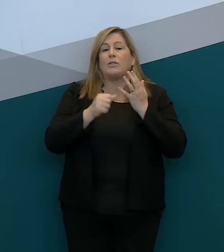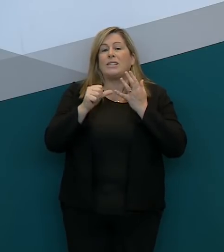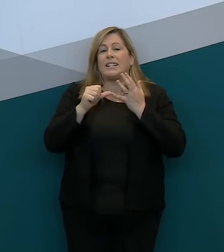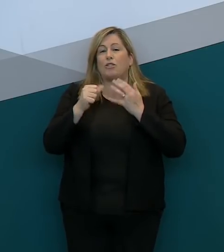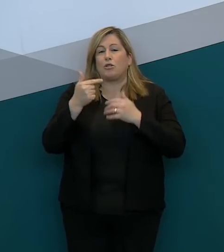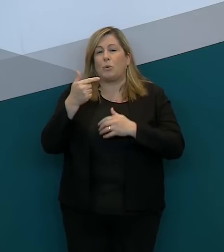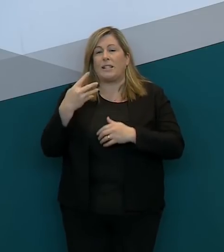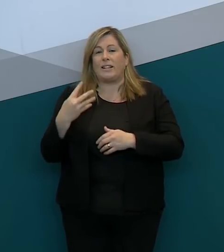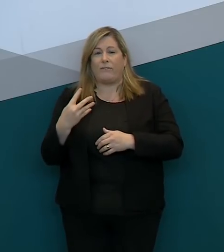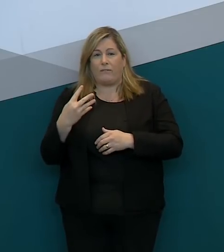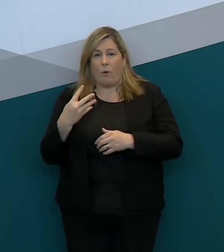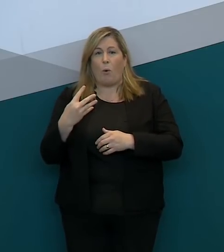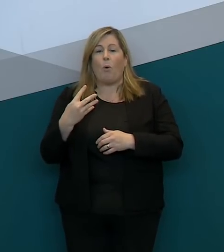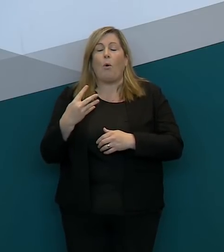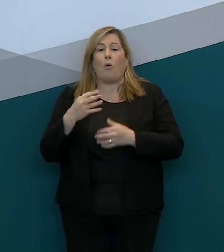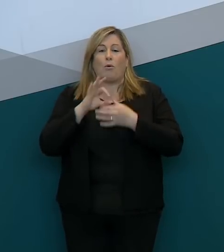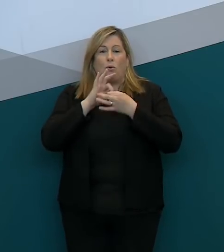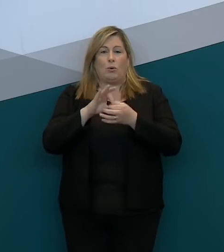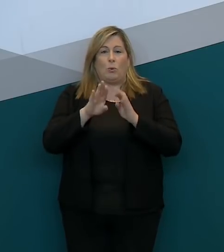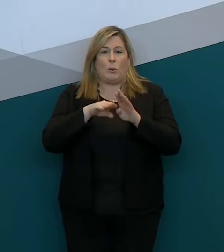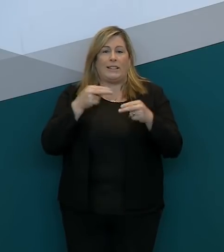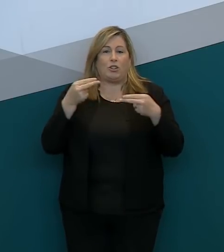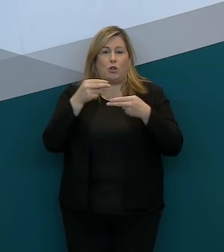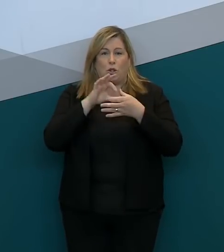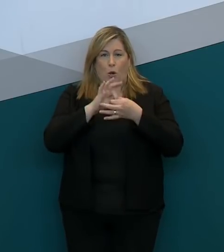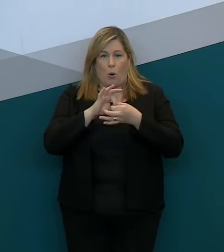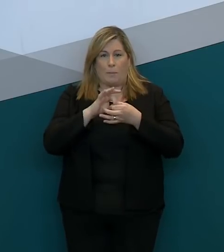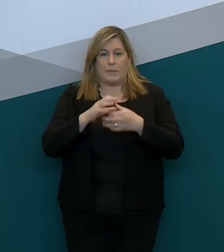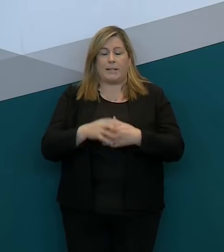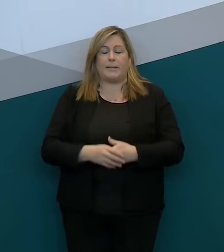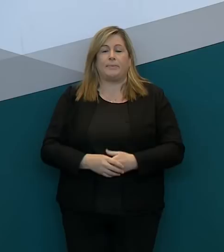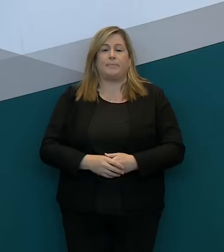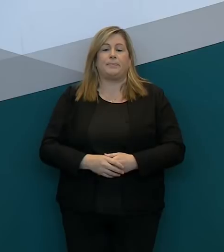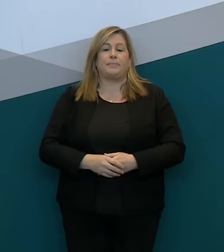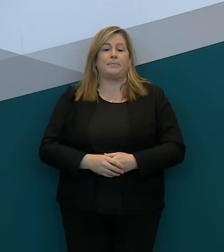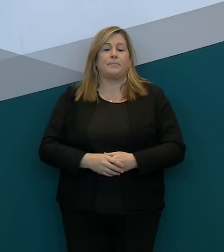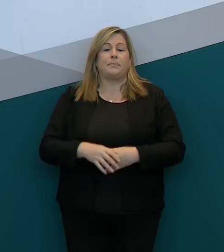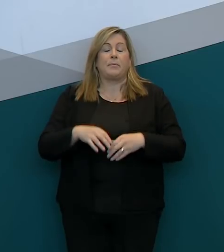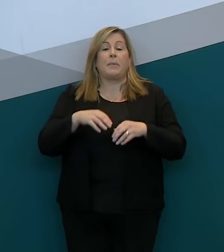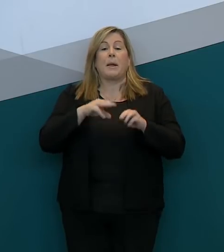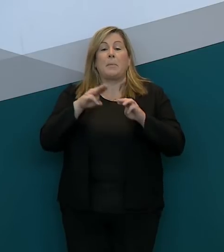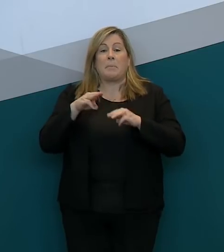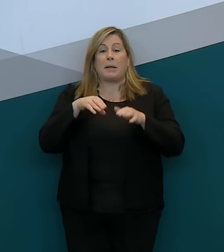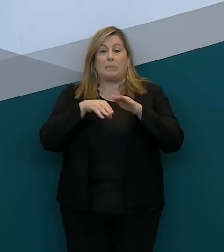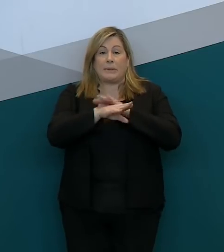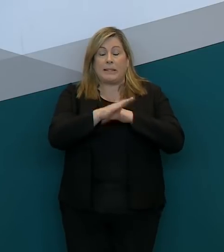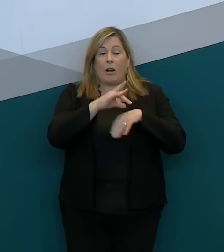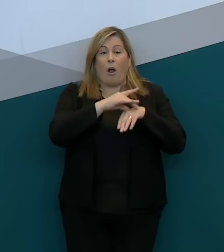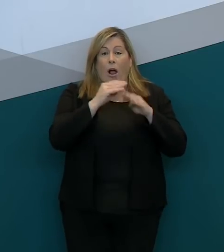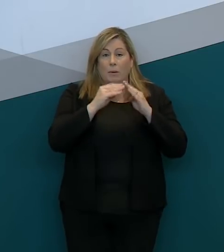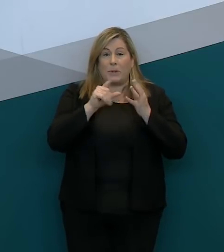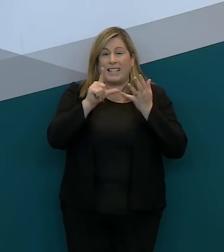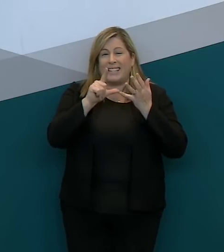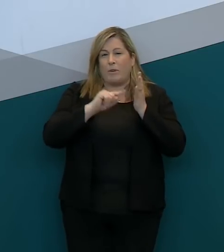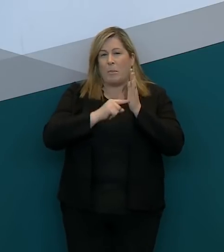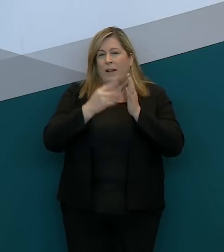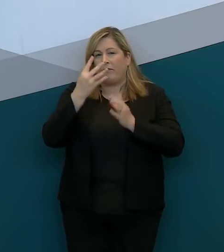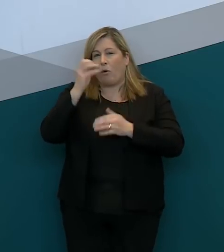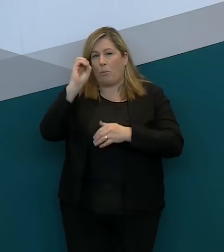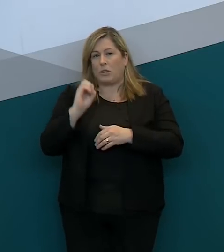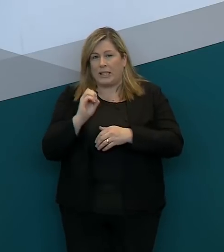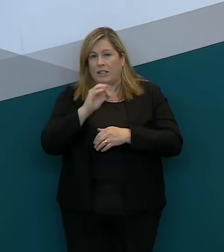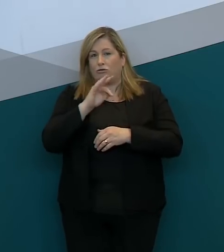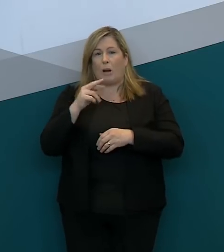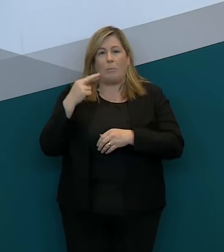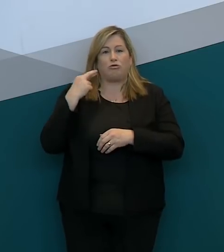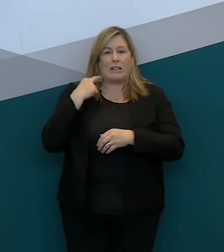4,624 are in respect of nursing home residents. The hospitalisation rate is 7.4% for those